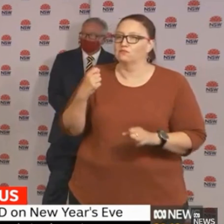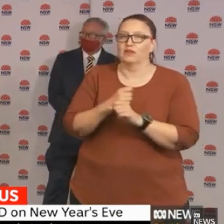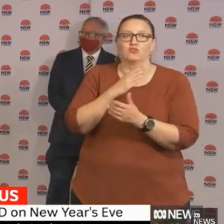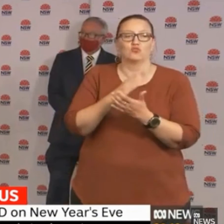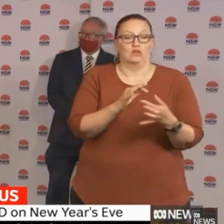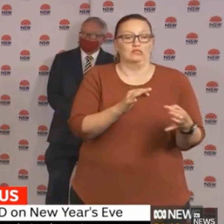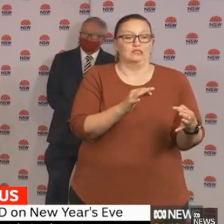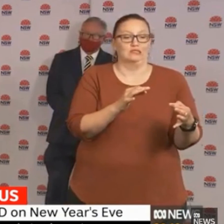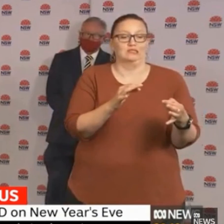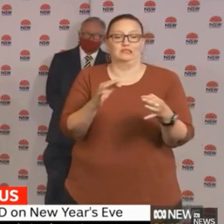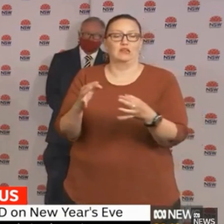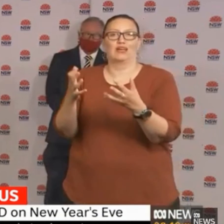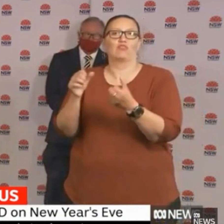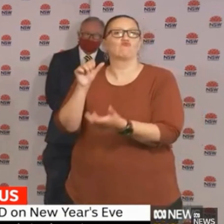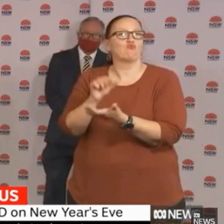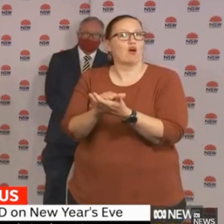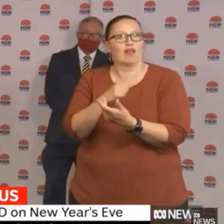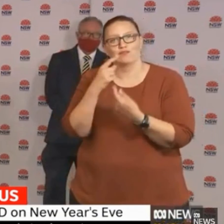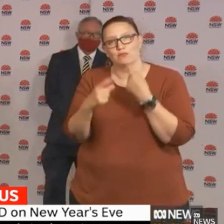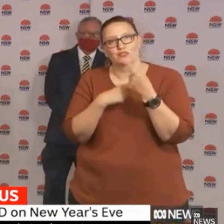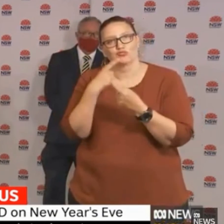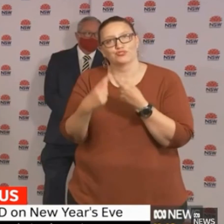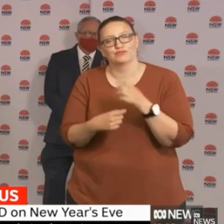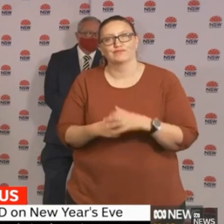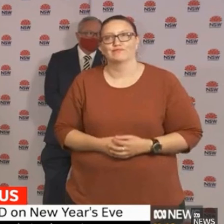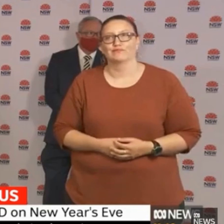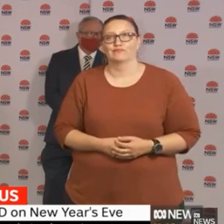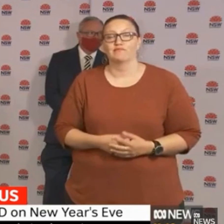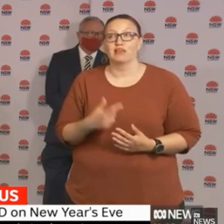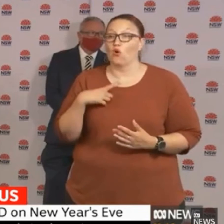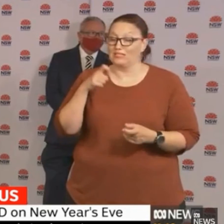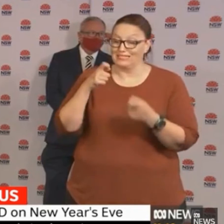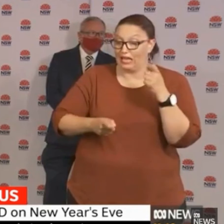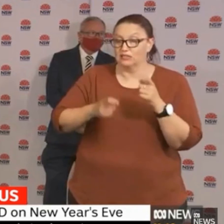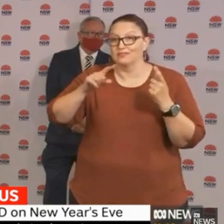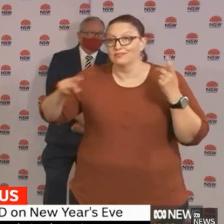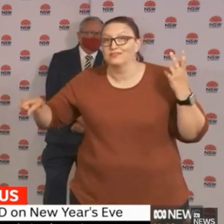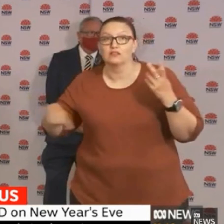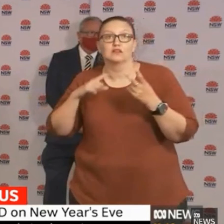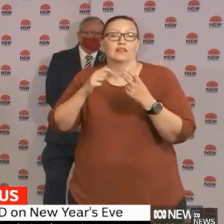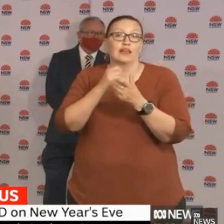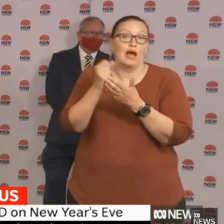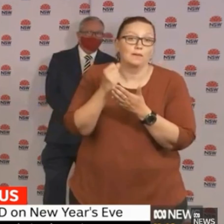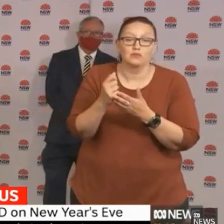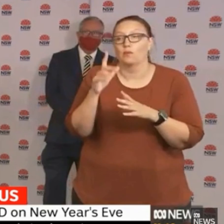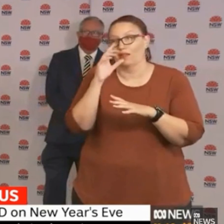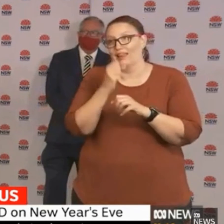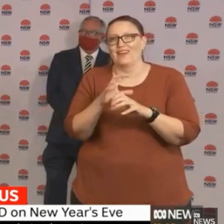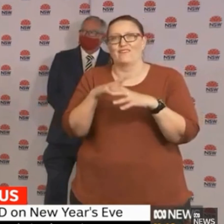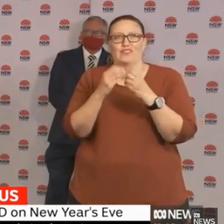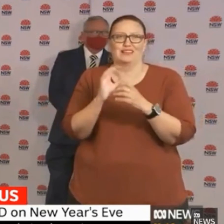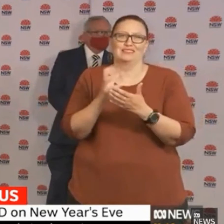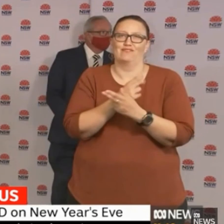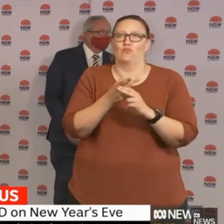data available. And given the information we have to date and the risks that are posed, we believe the settings we've put in place are the safest for